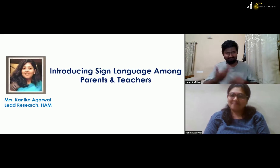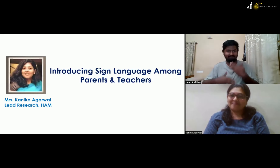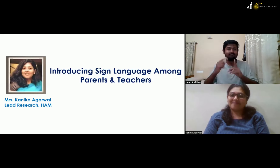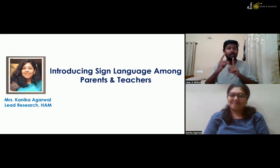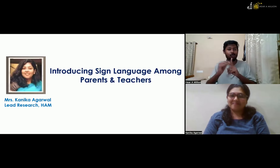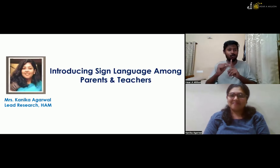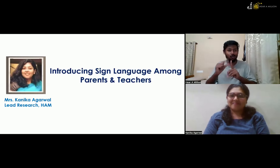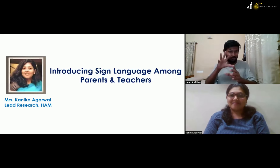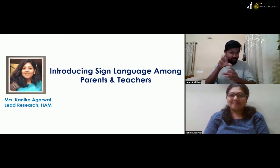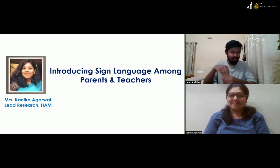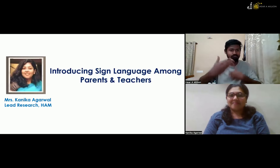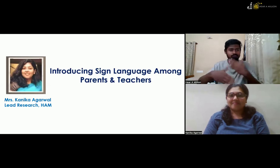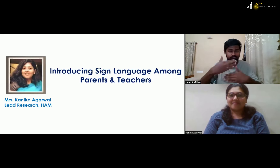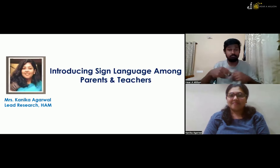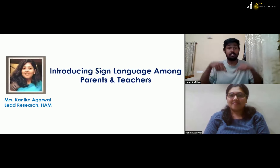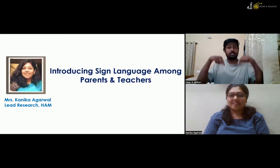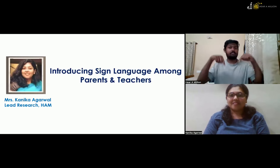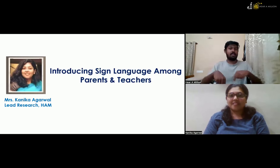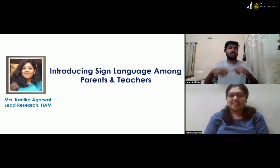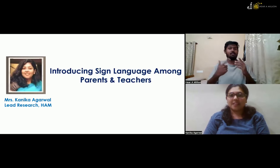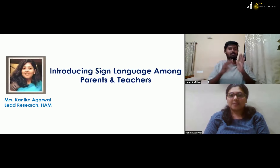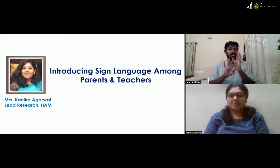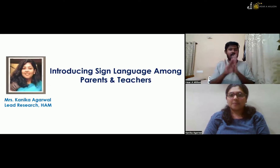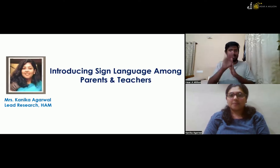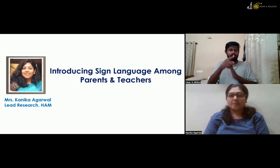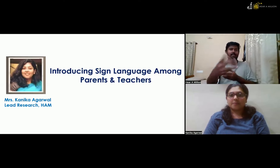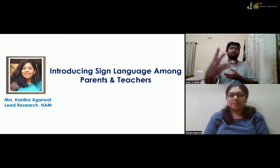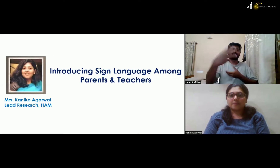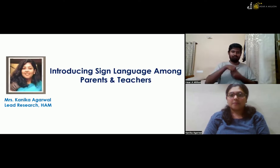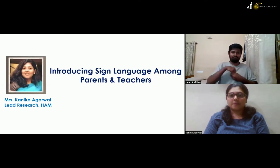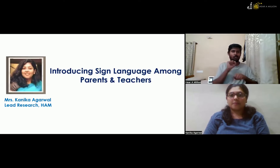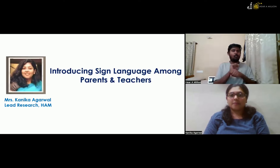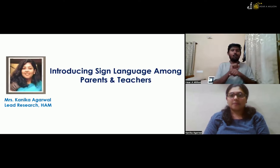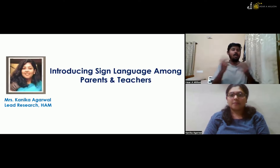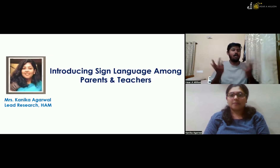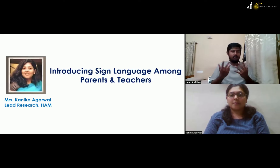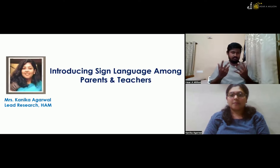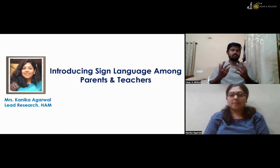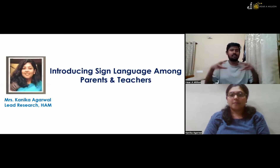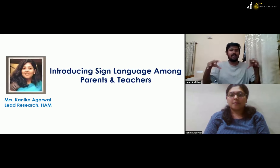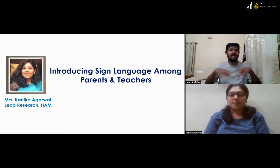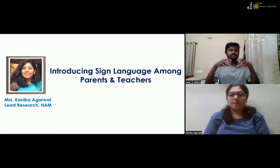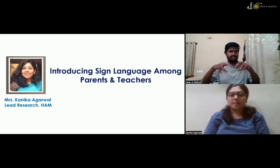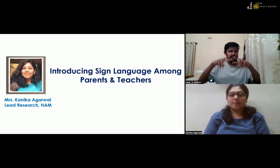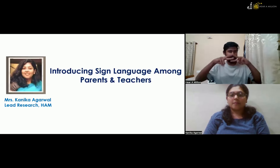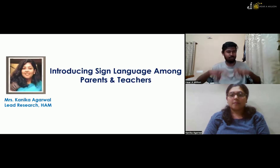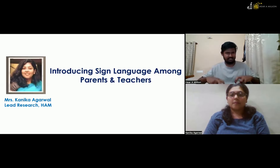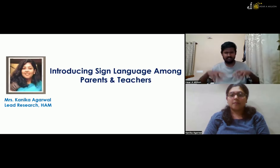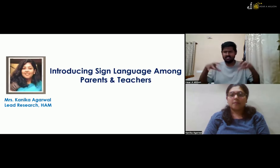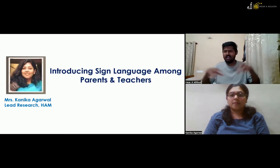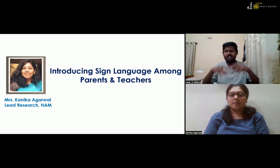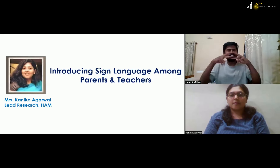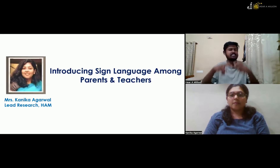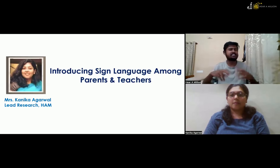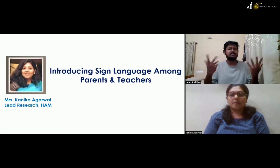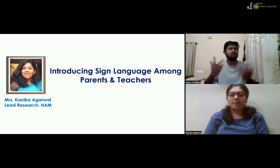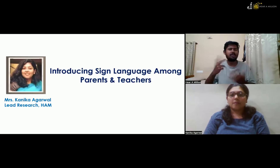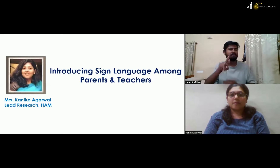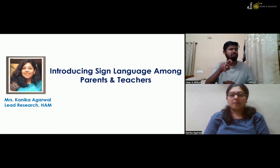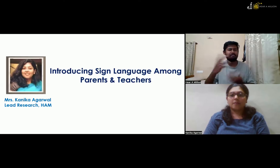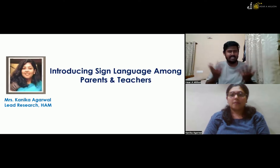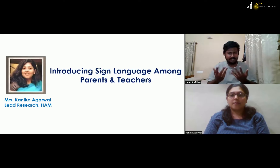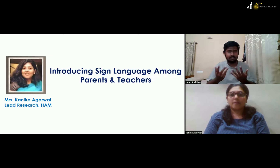she had a self reflection, and she saw that yeah, she do have a deaf identity. So she wanted to work for the deaf